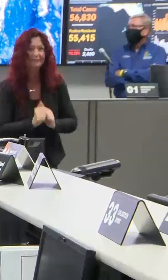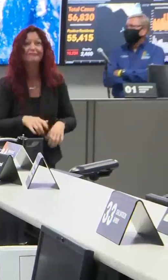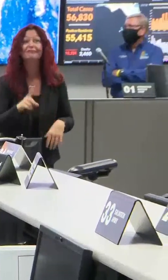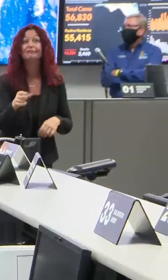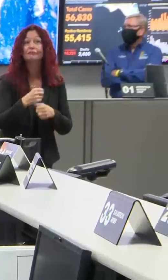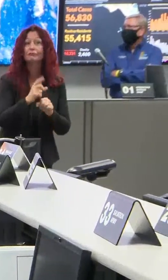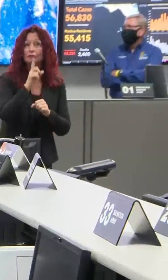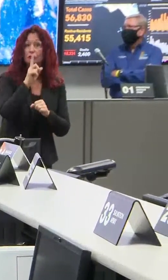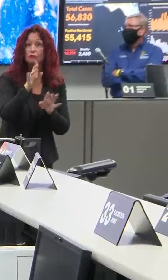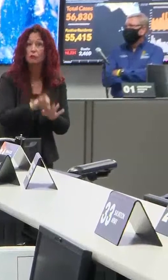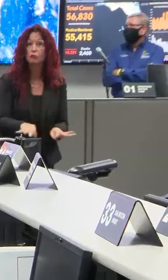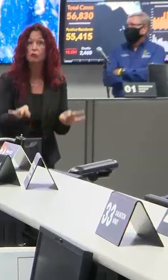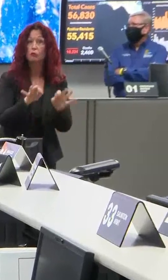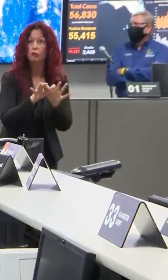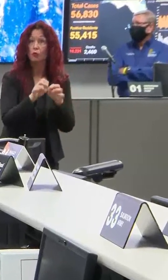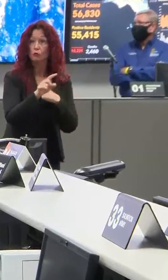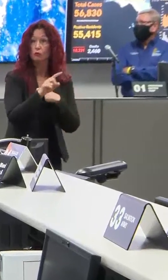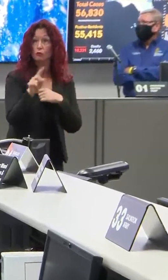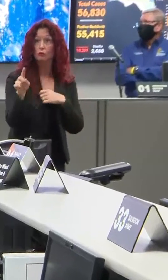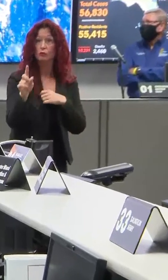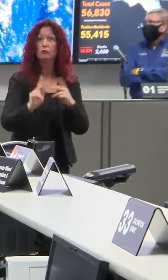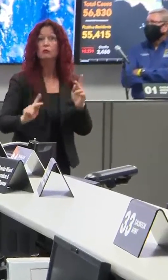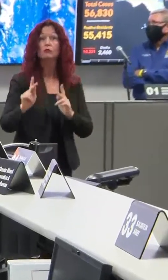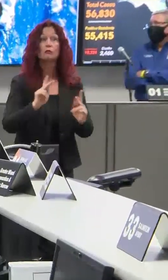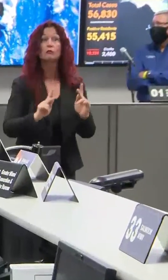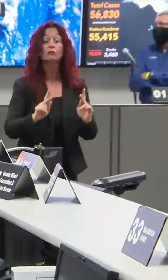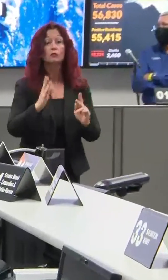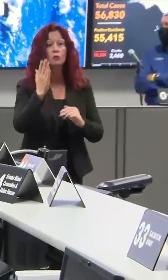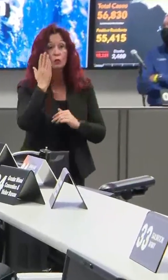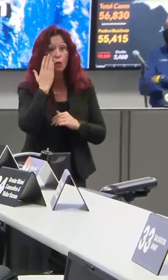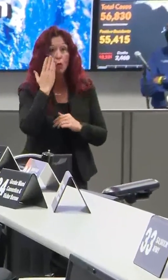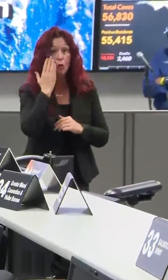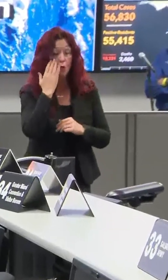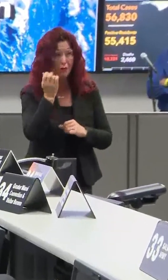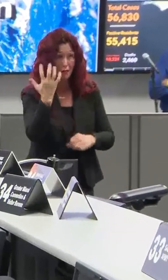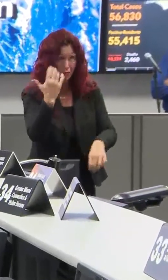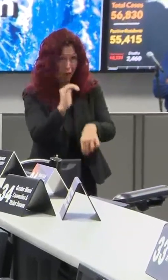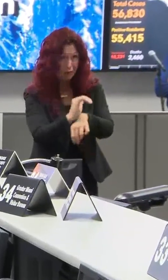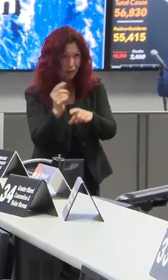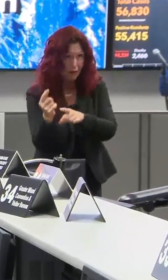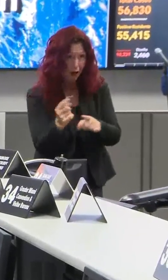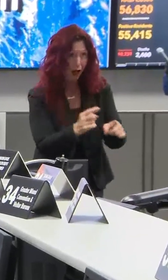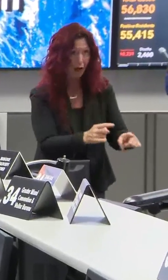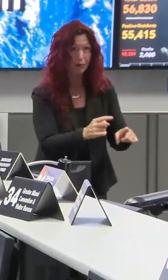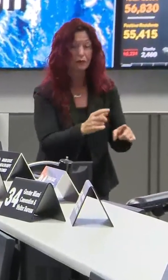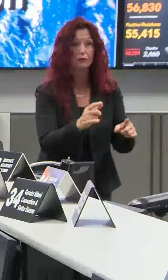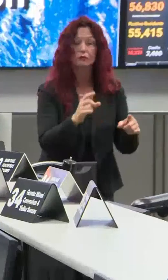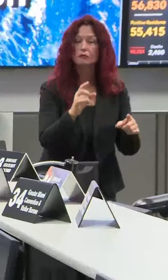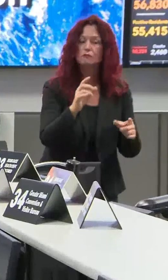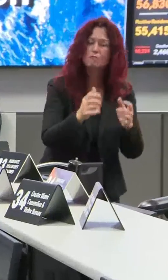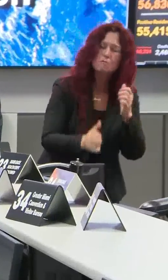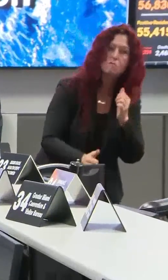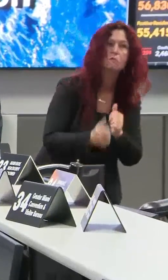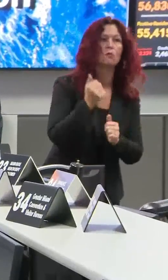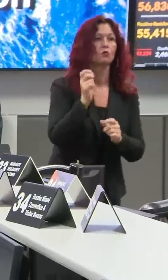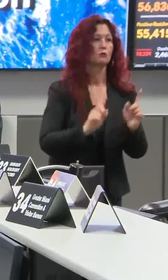community understood that protest, 99.9% peaceful. The intention was peaceful, that our